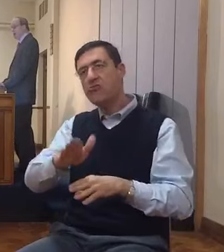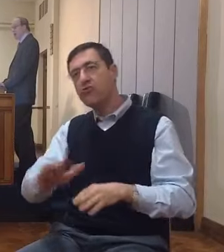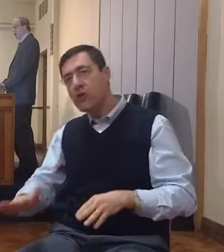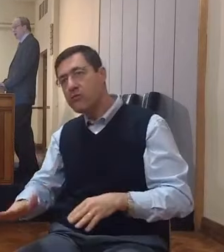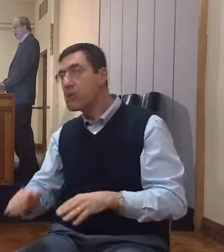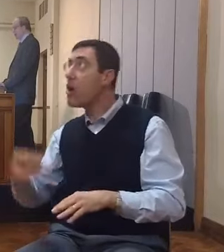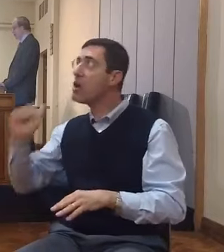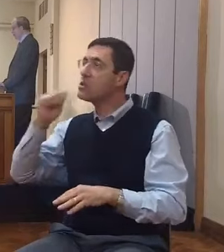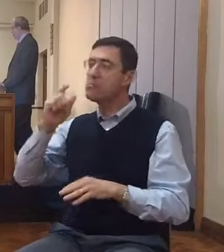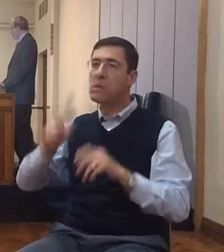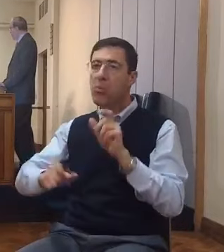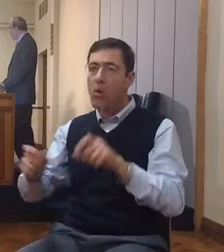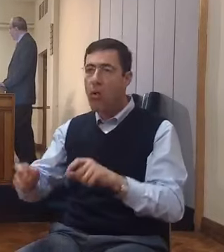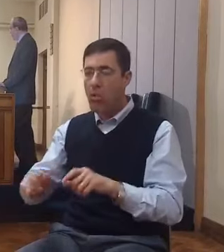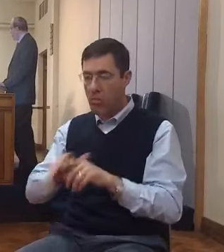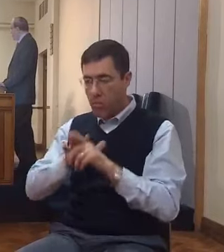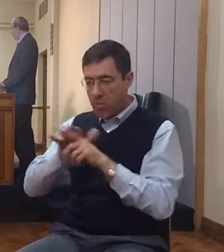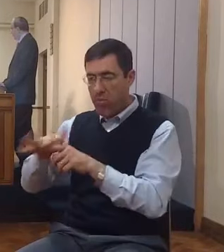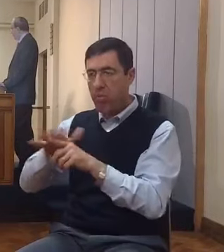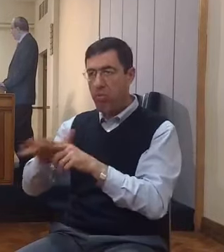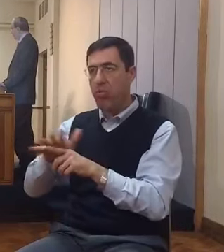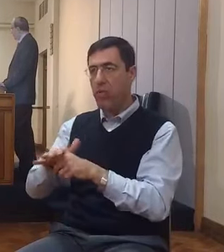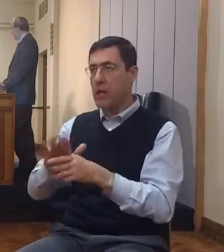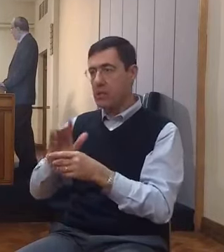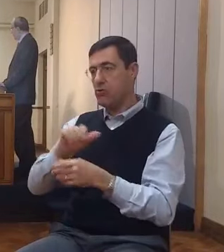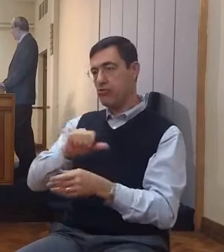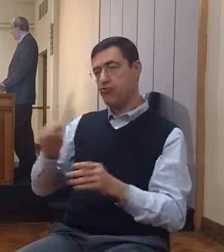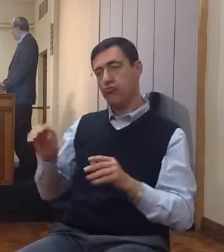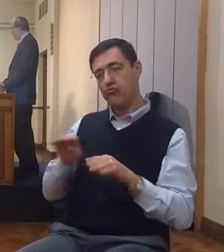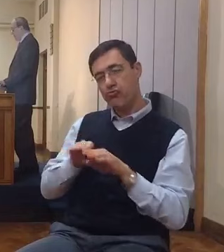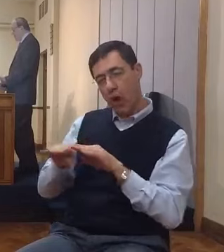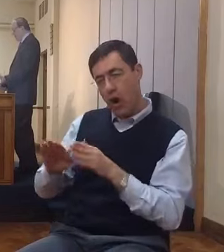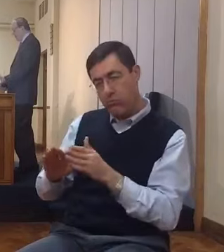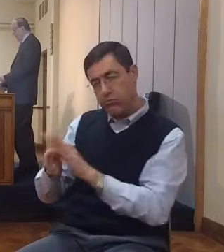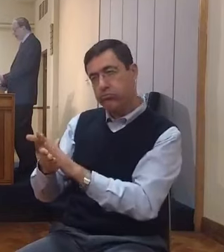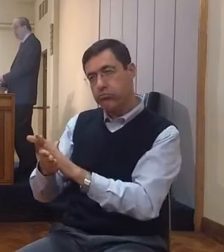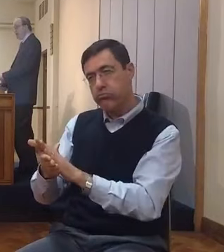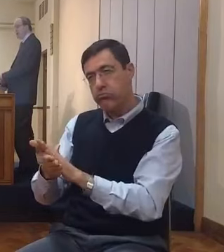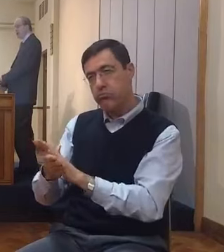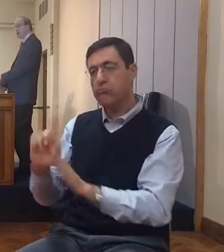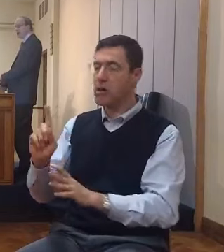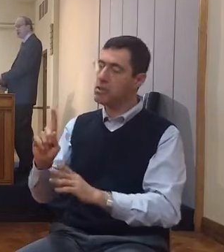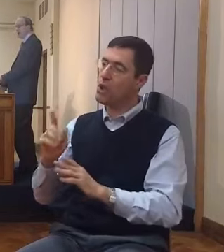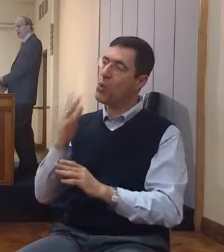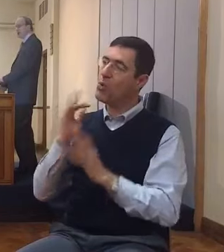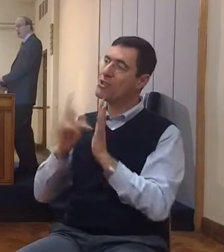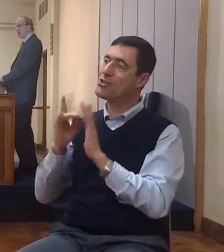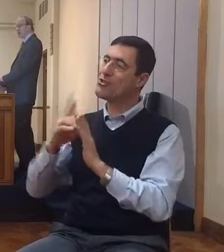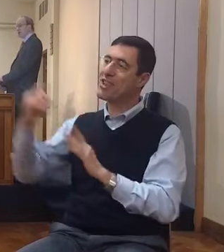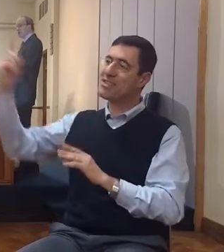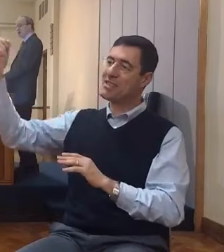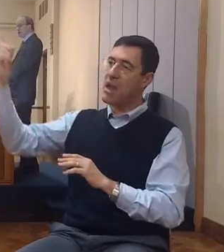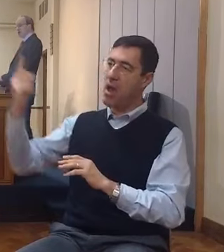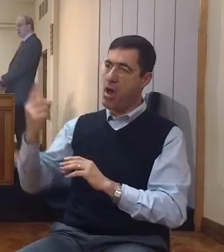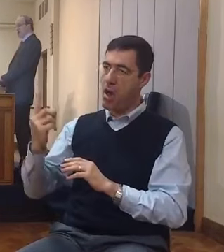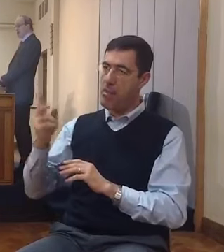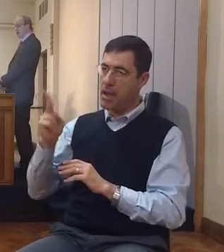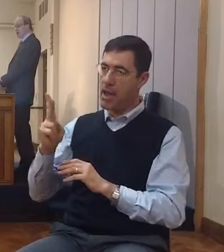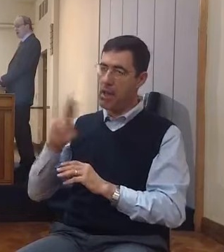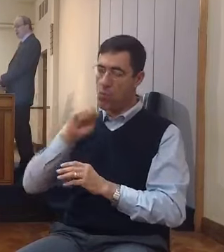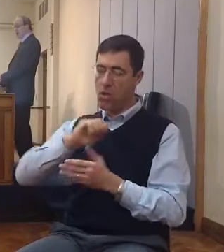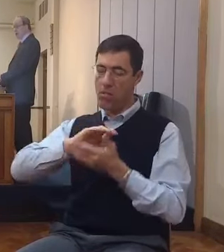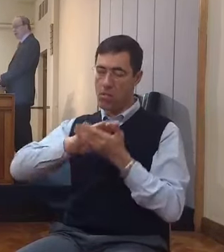destroyed with the brightness of Christ's coming. And that prefigures this